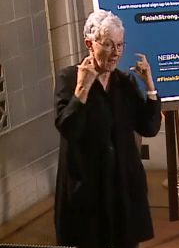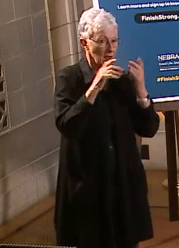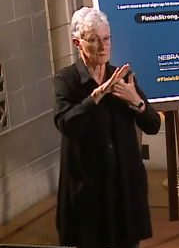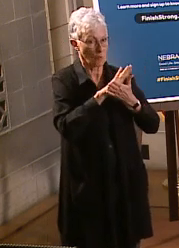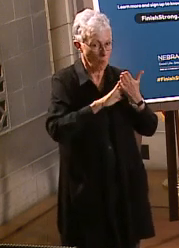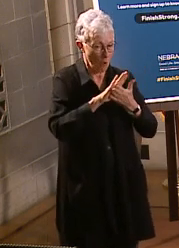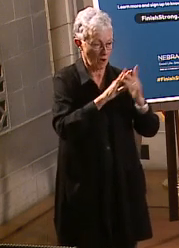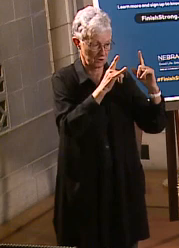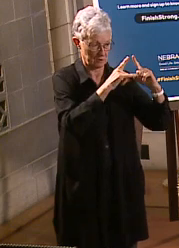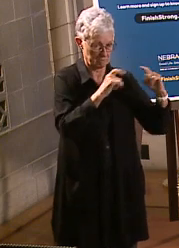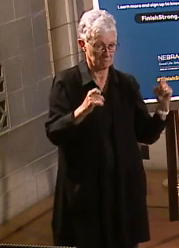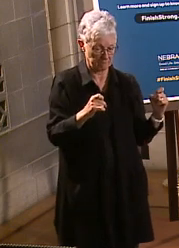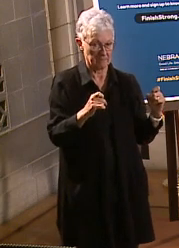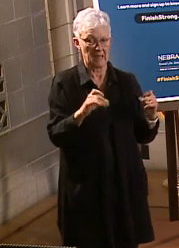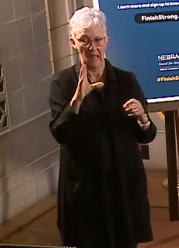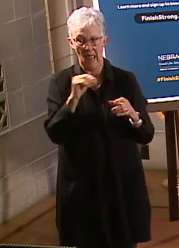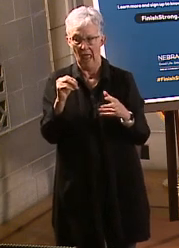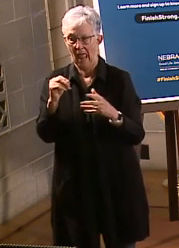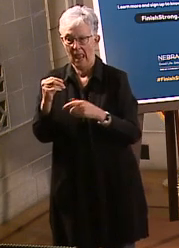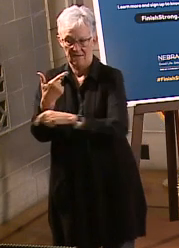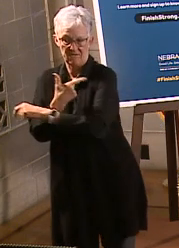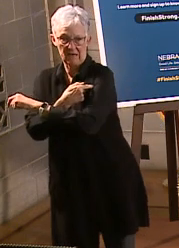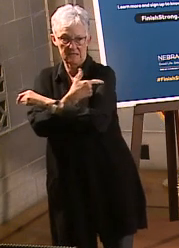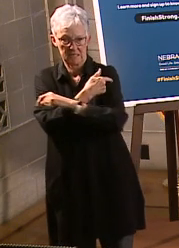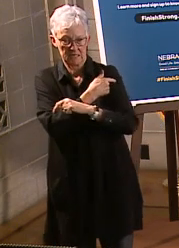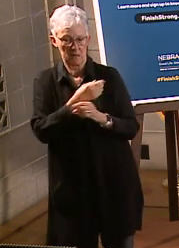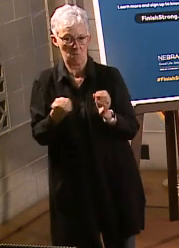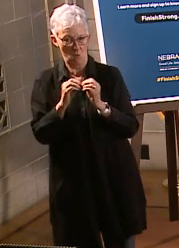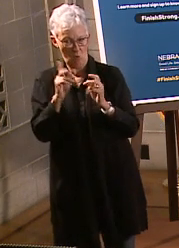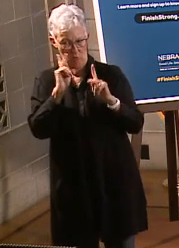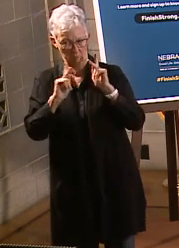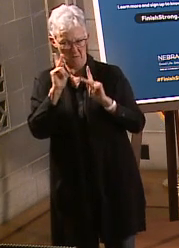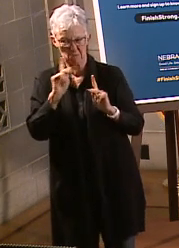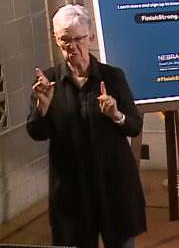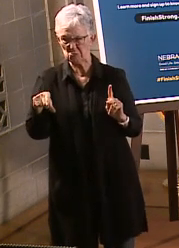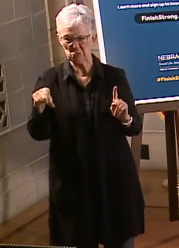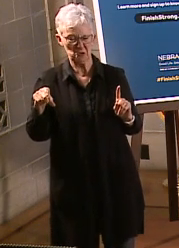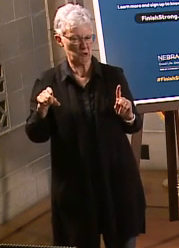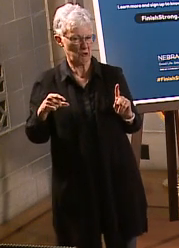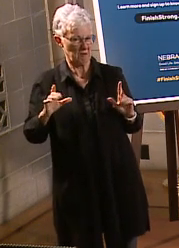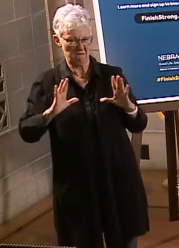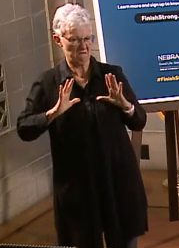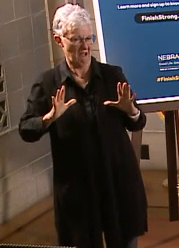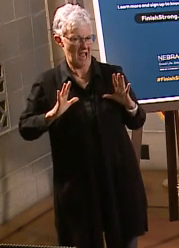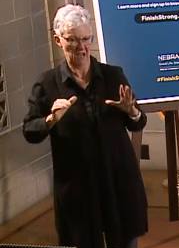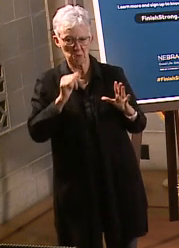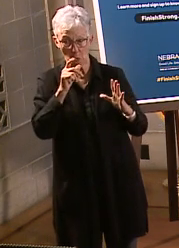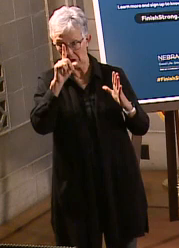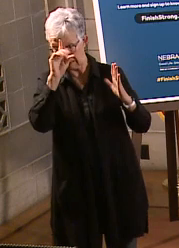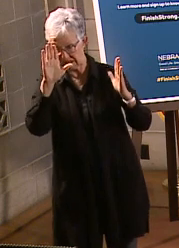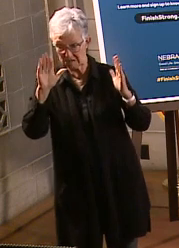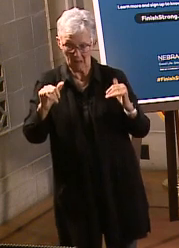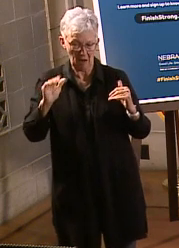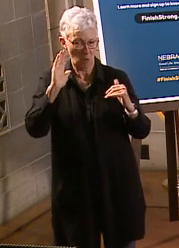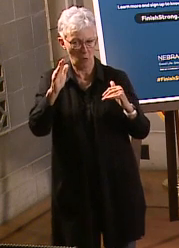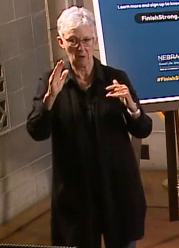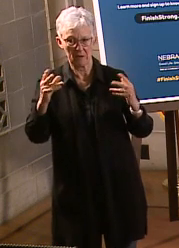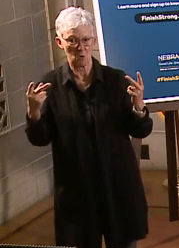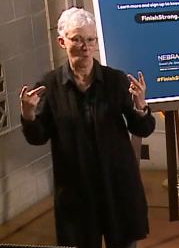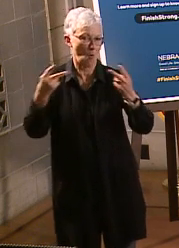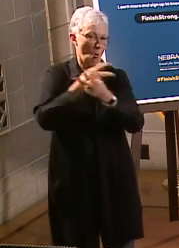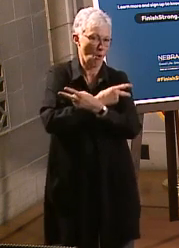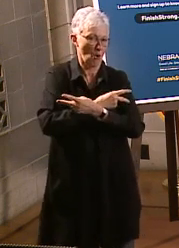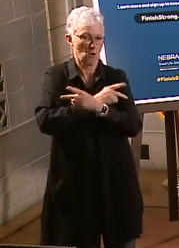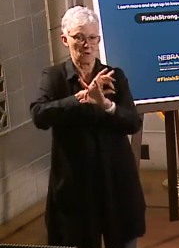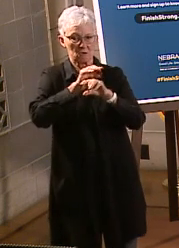getting vaccine into people's arms, we should be fine. The thing about the sequencing, and so